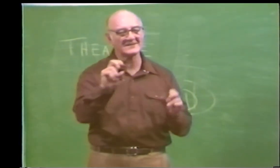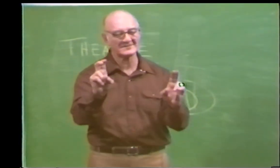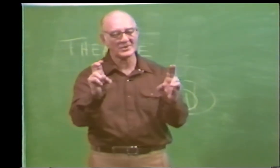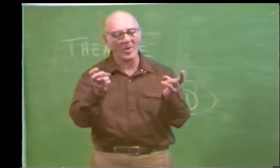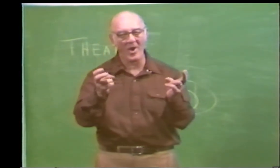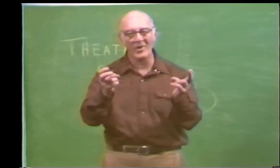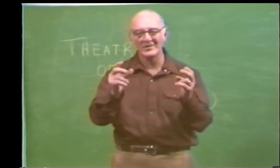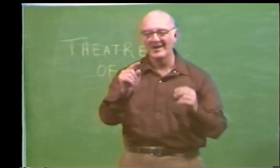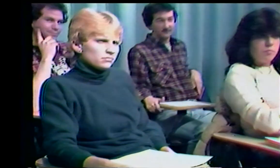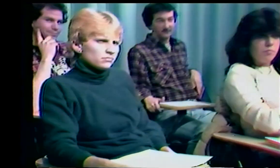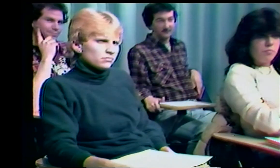is, quote, The